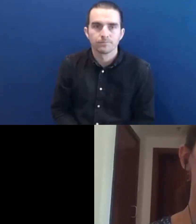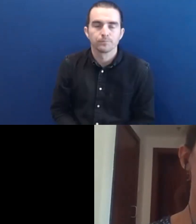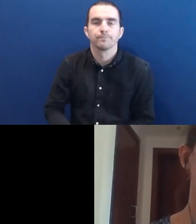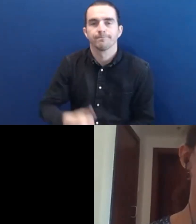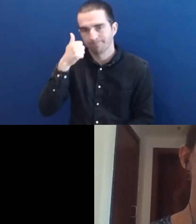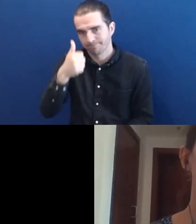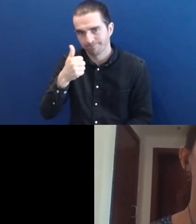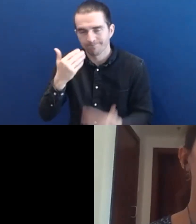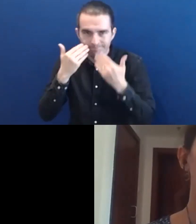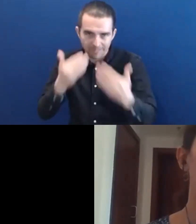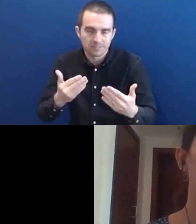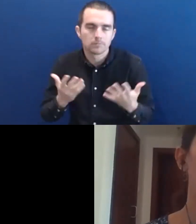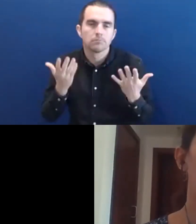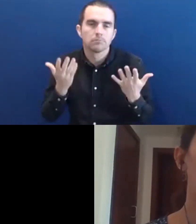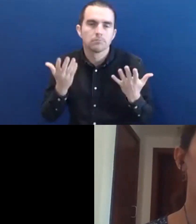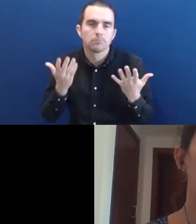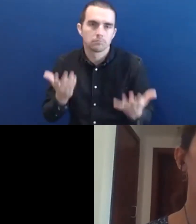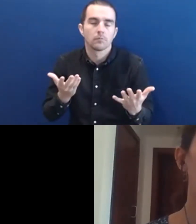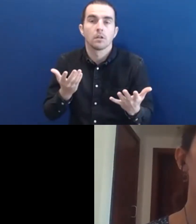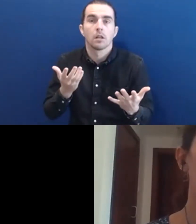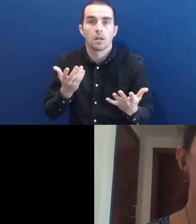with partners who